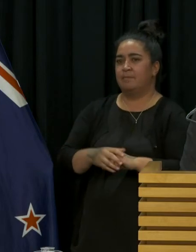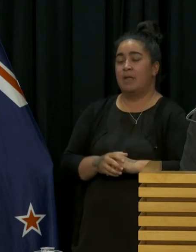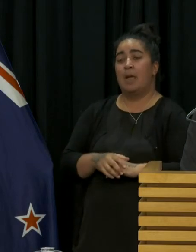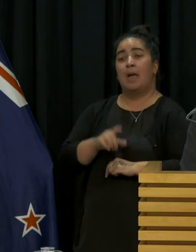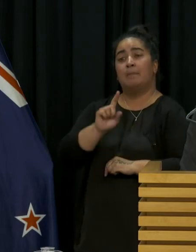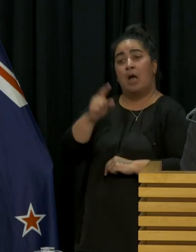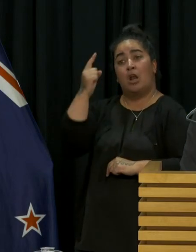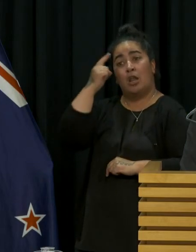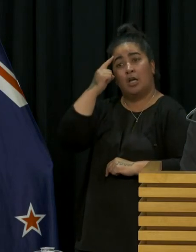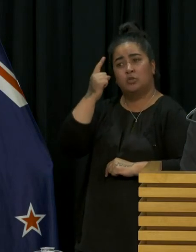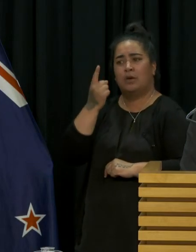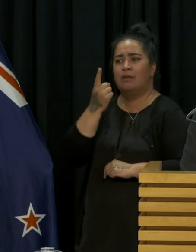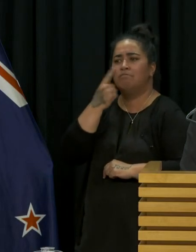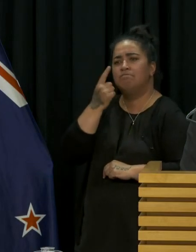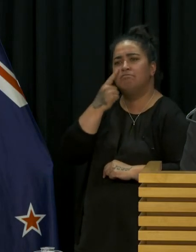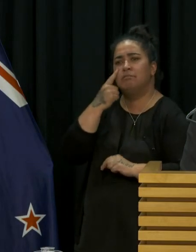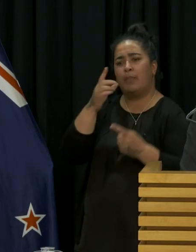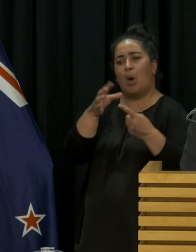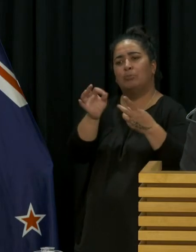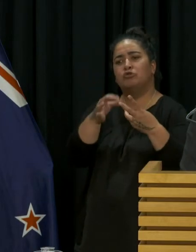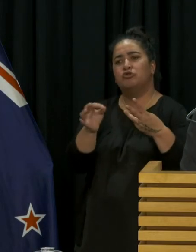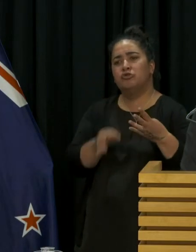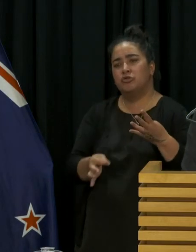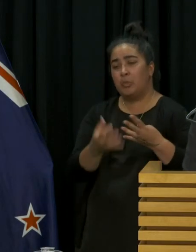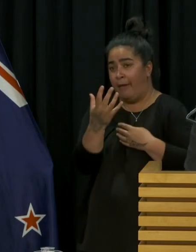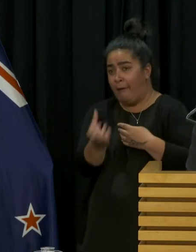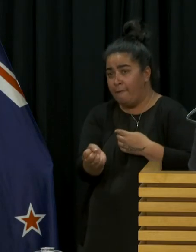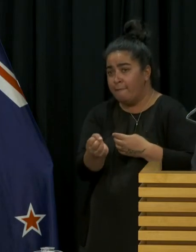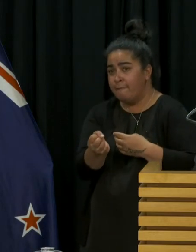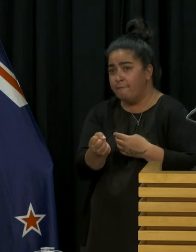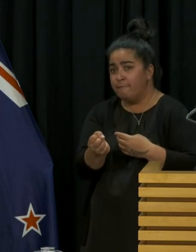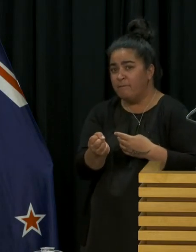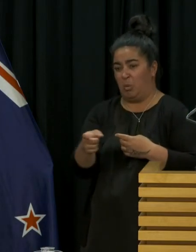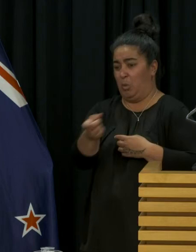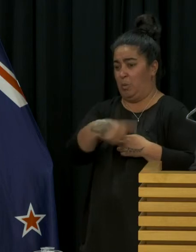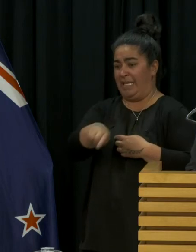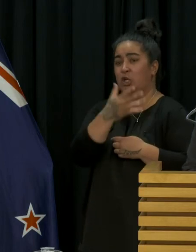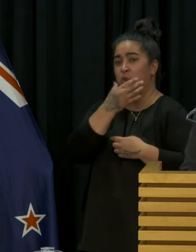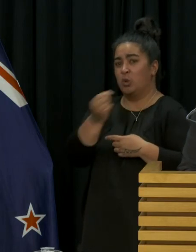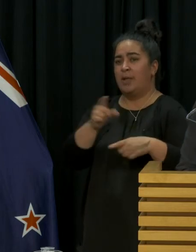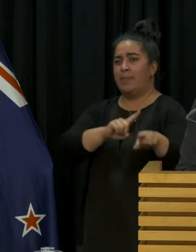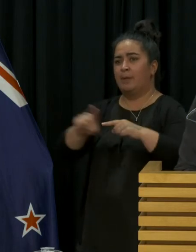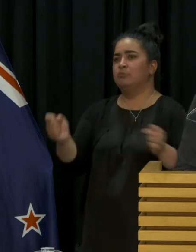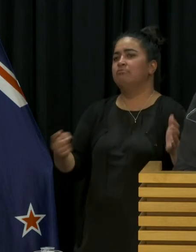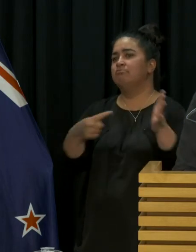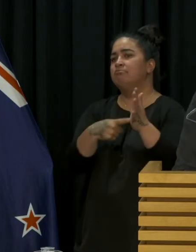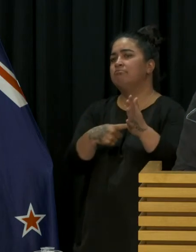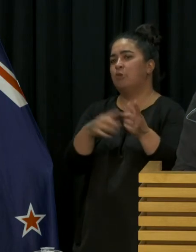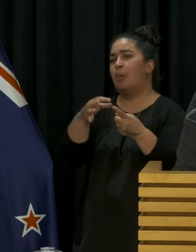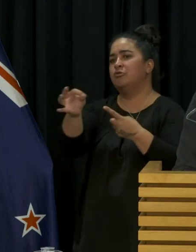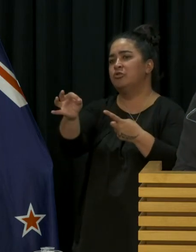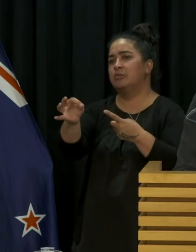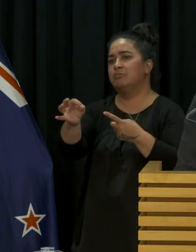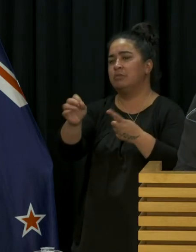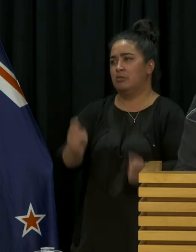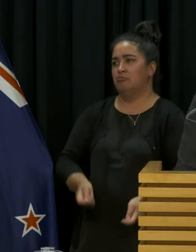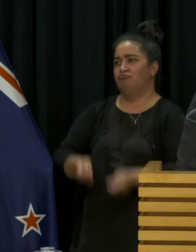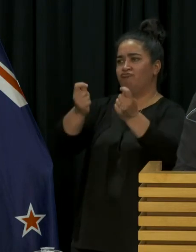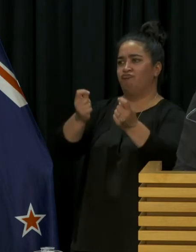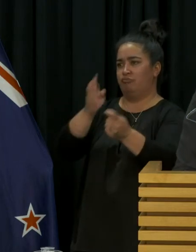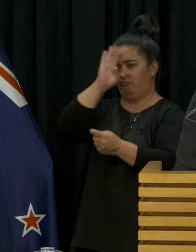range of options we had in front of us, we took one of the most significant that was available and raised it directly with the